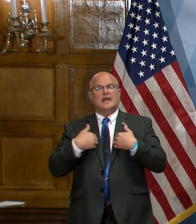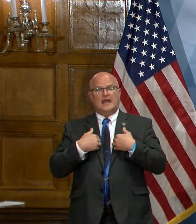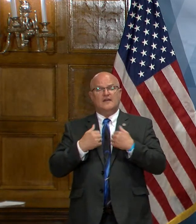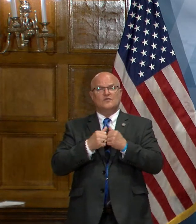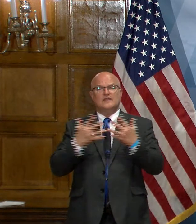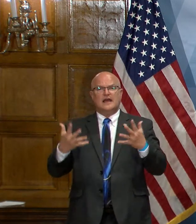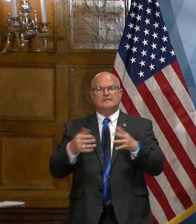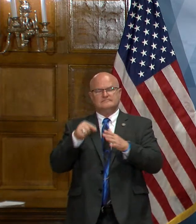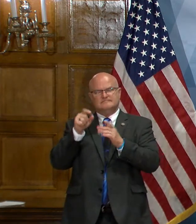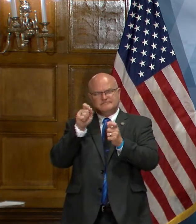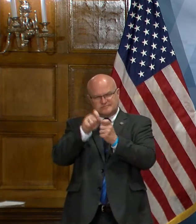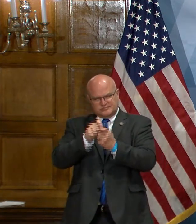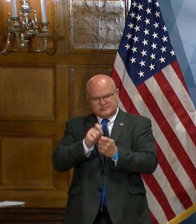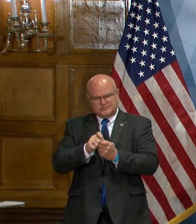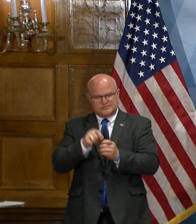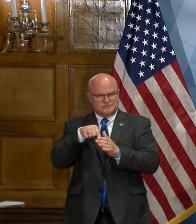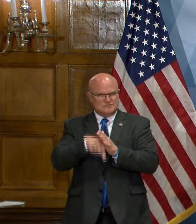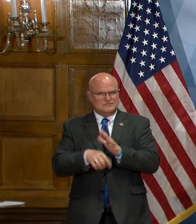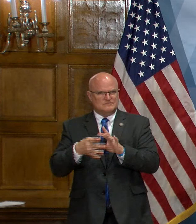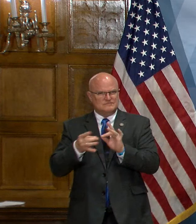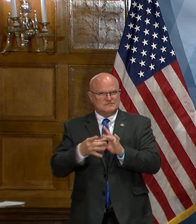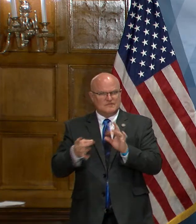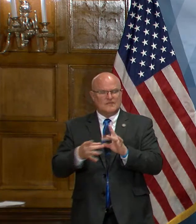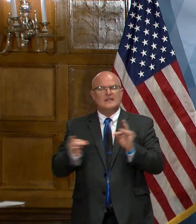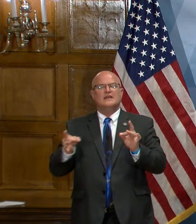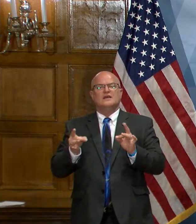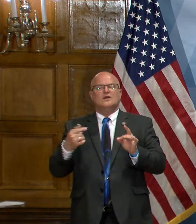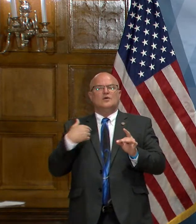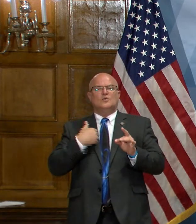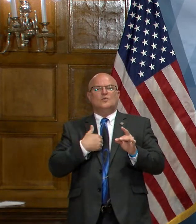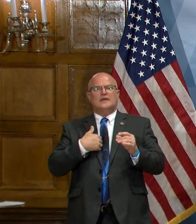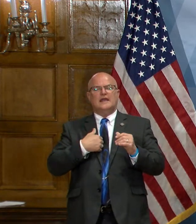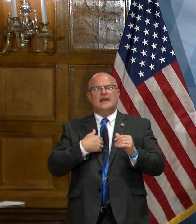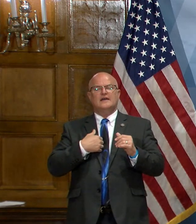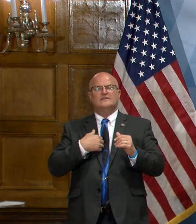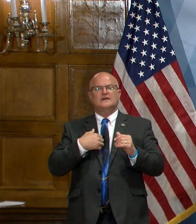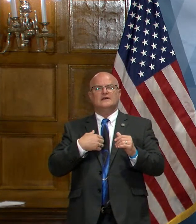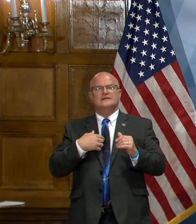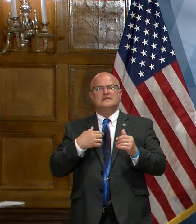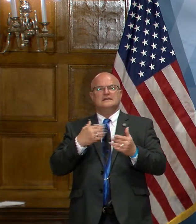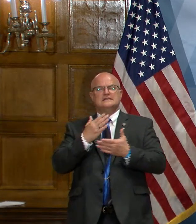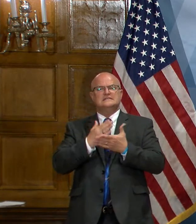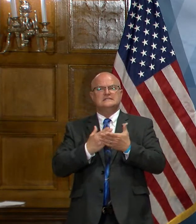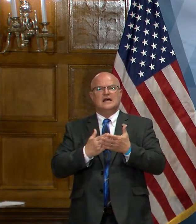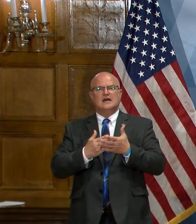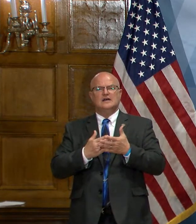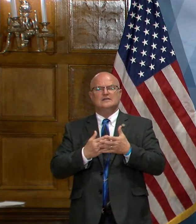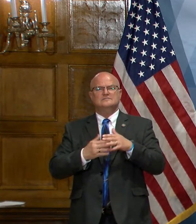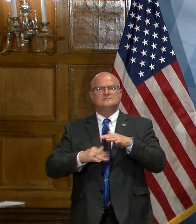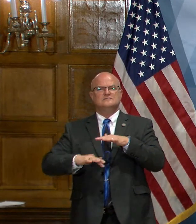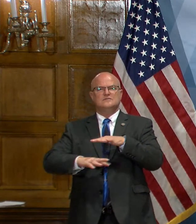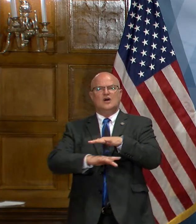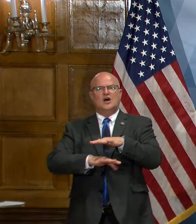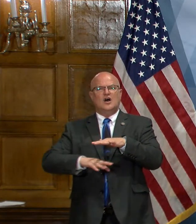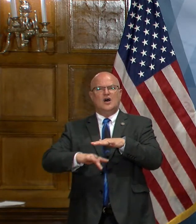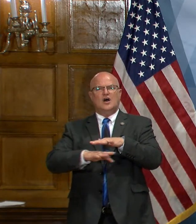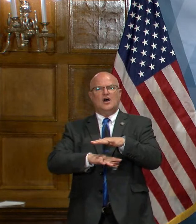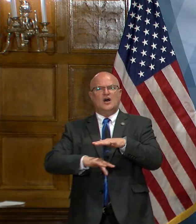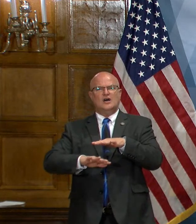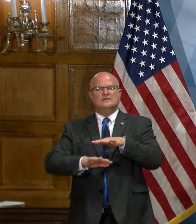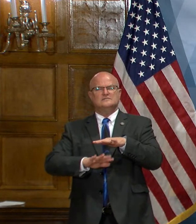without getting into specific details, intelligence that there is some unrest that is